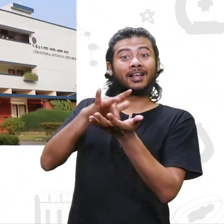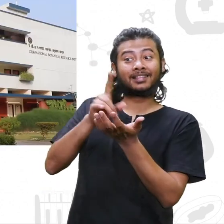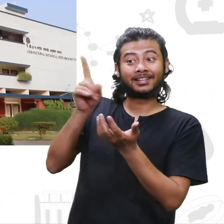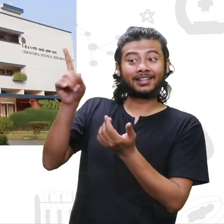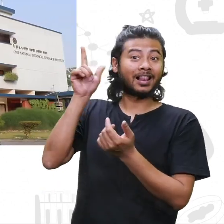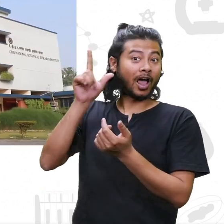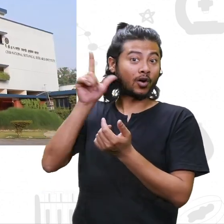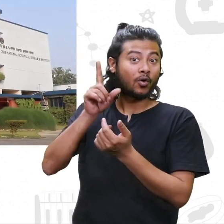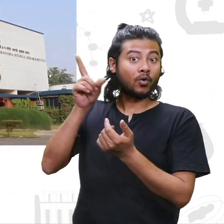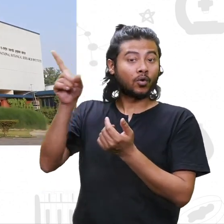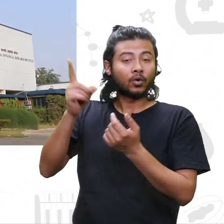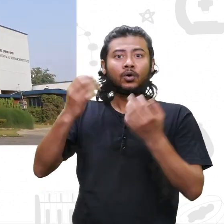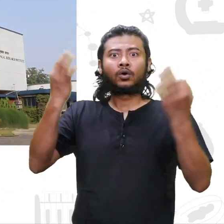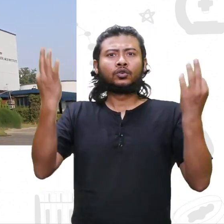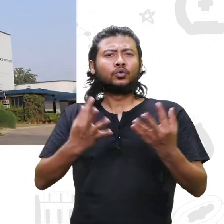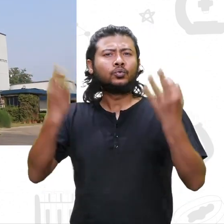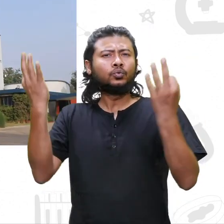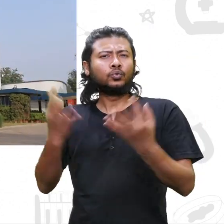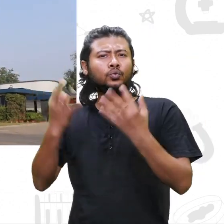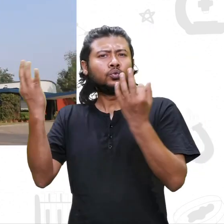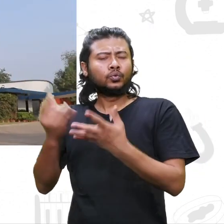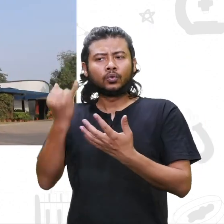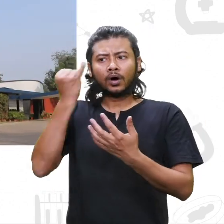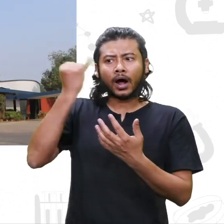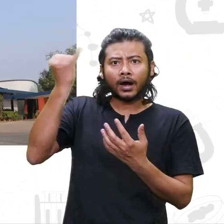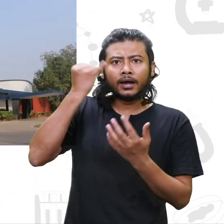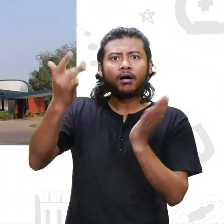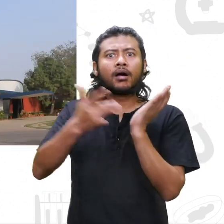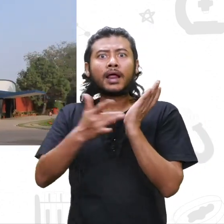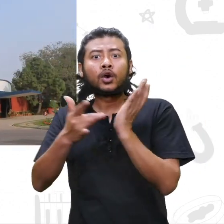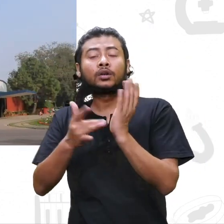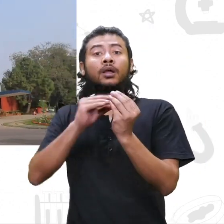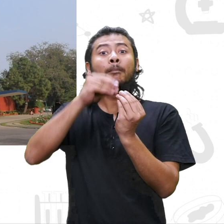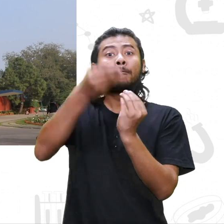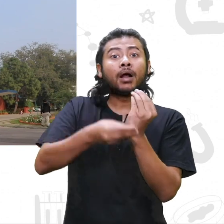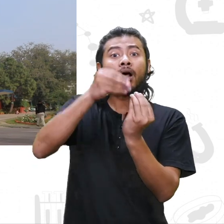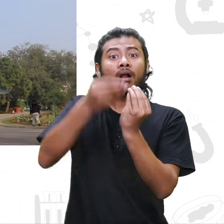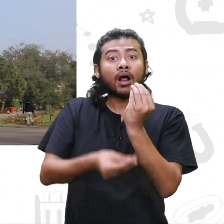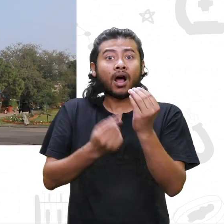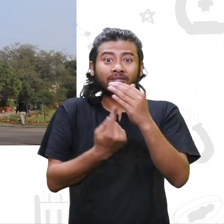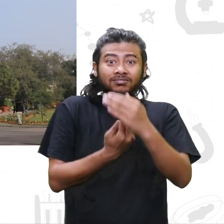The innovations at National Botanical Research Institute is now rapidly